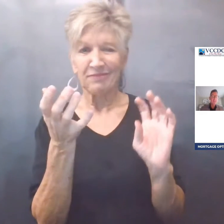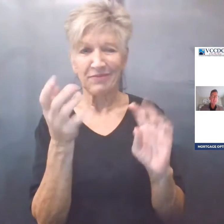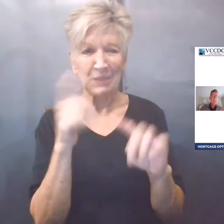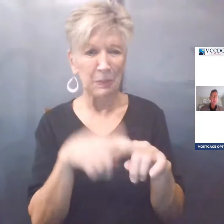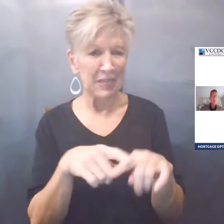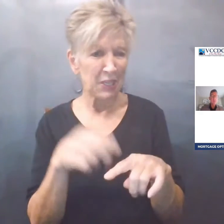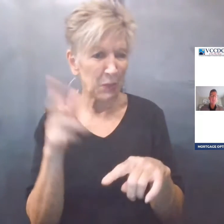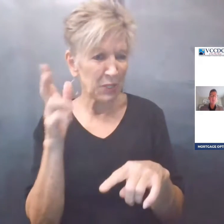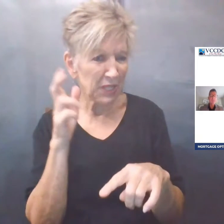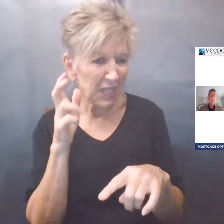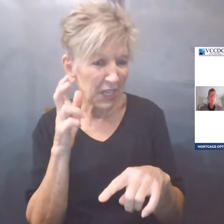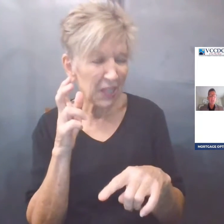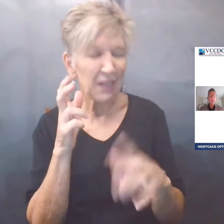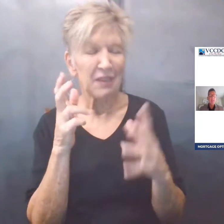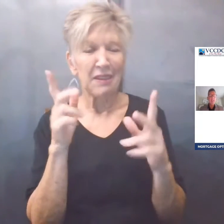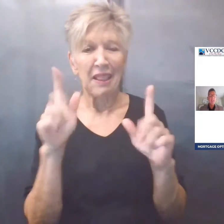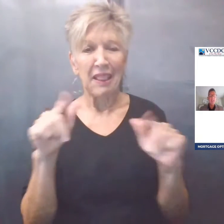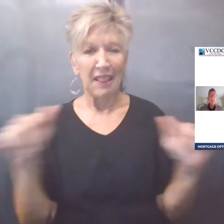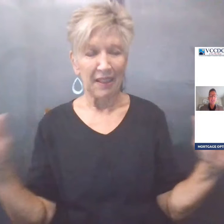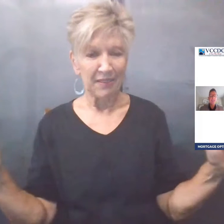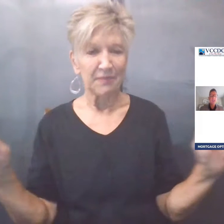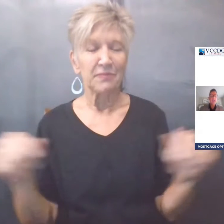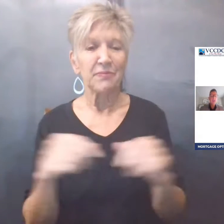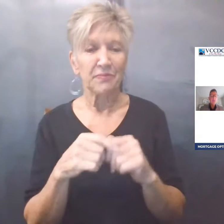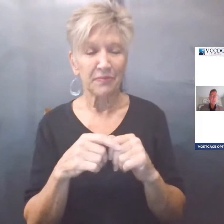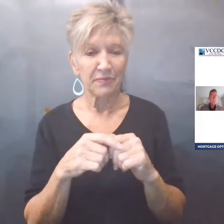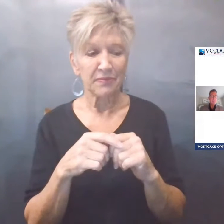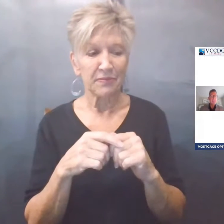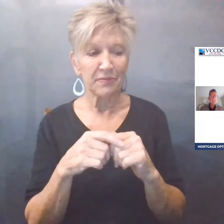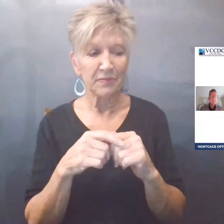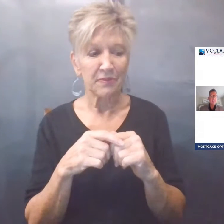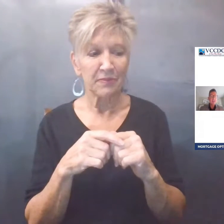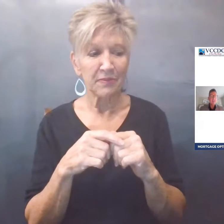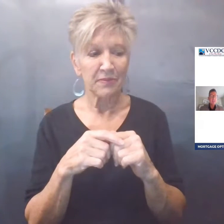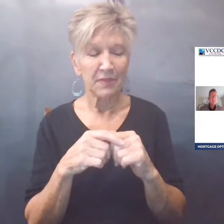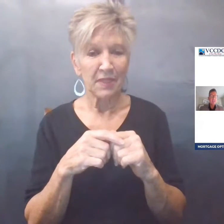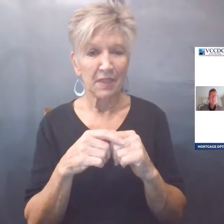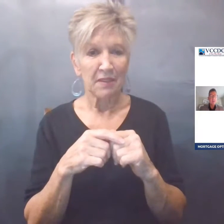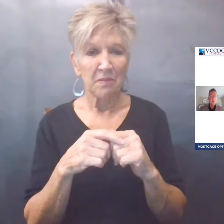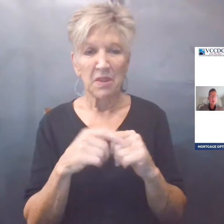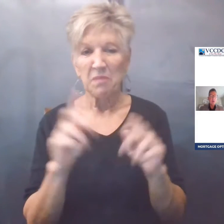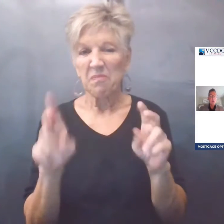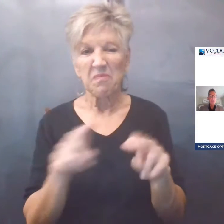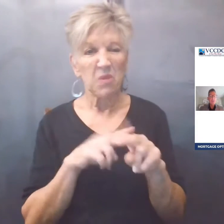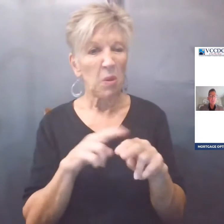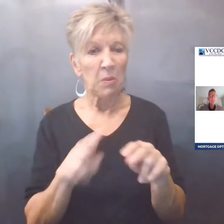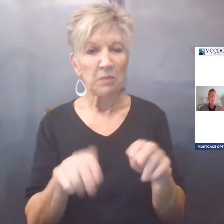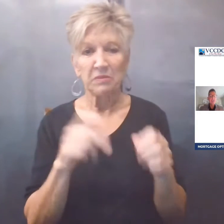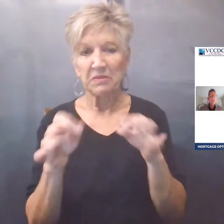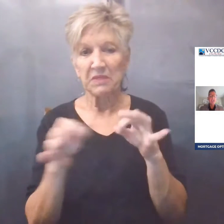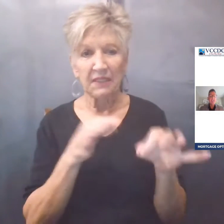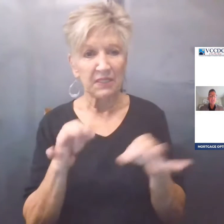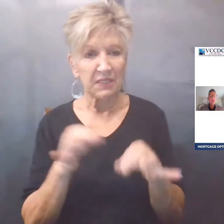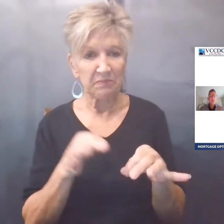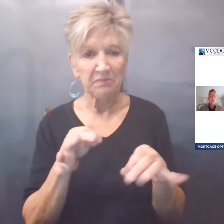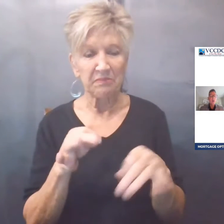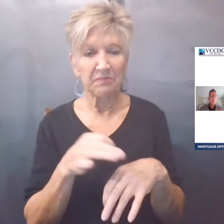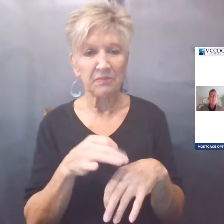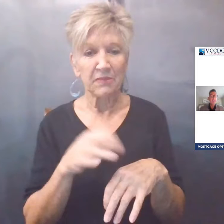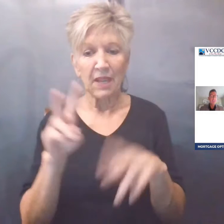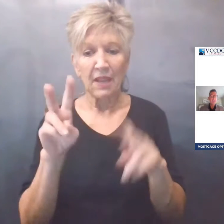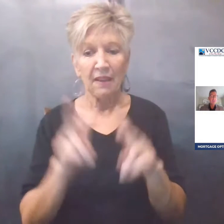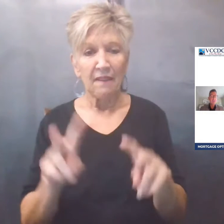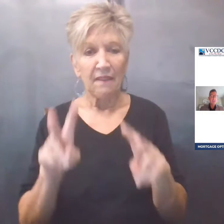news covers it, so on and so forth. So what I have here is basically just a standard definition. So home equity is defined as value